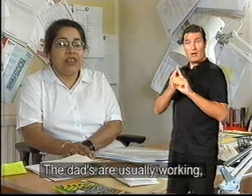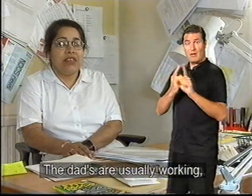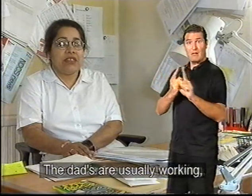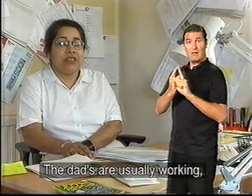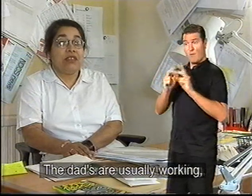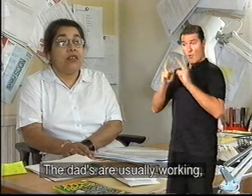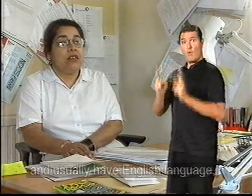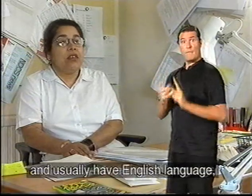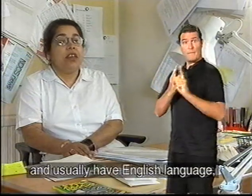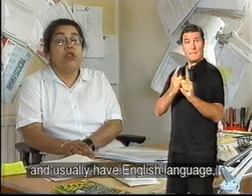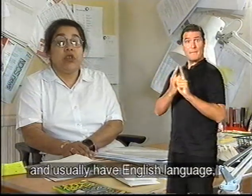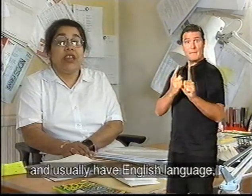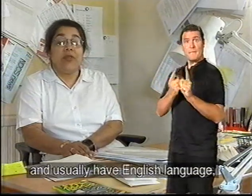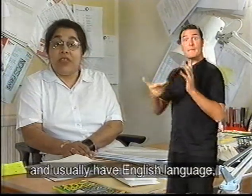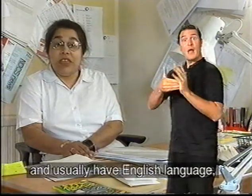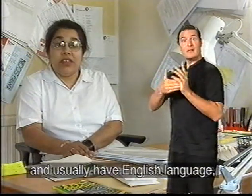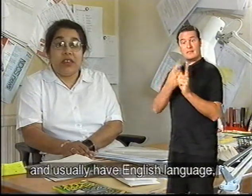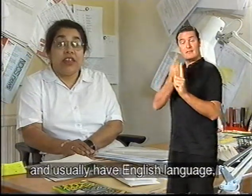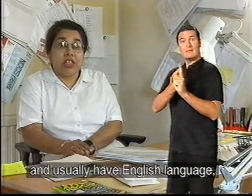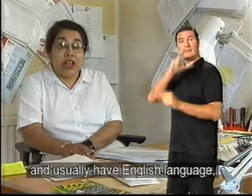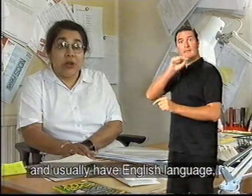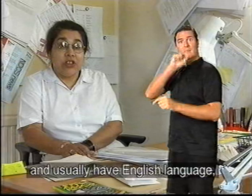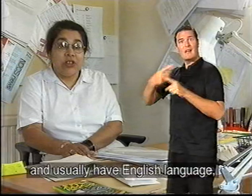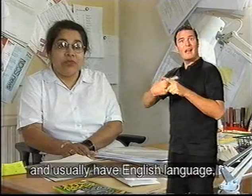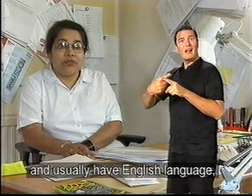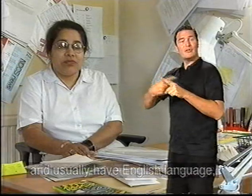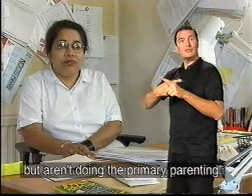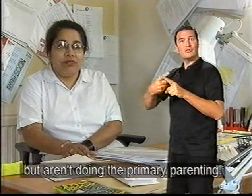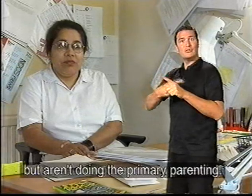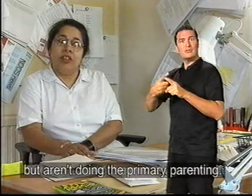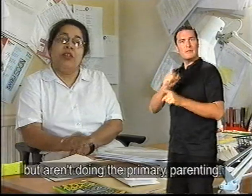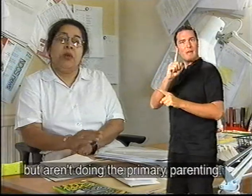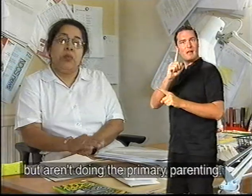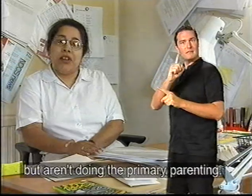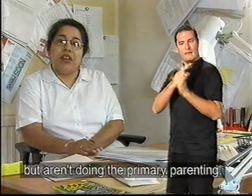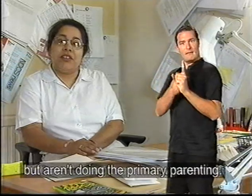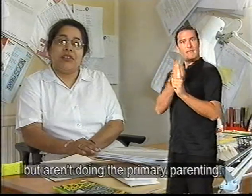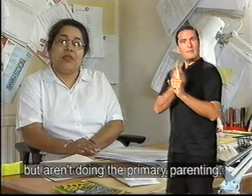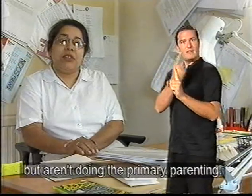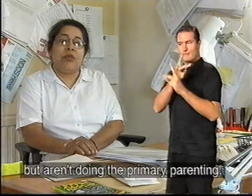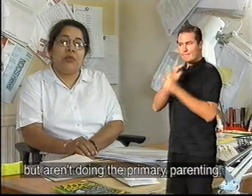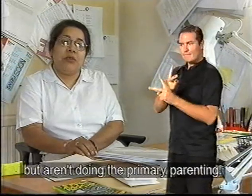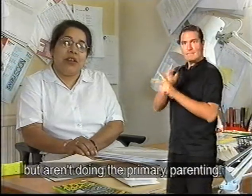cases and usually have the English language but aren't doing the primary